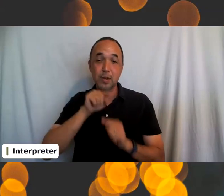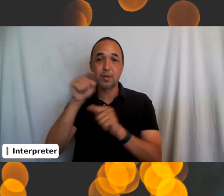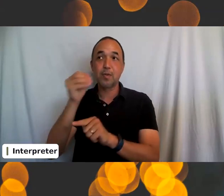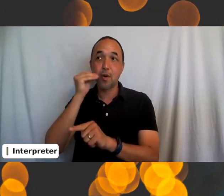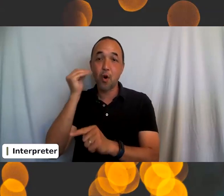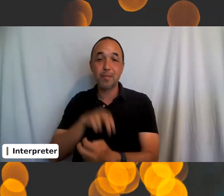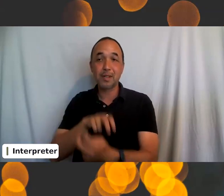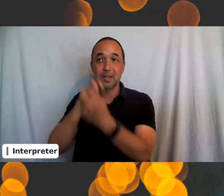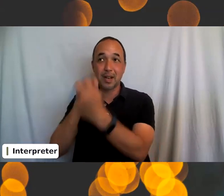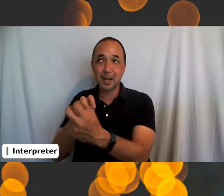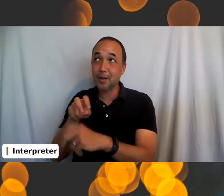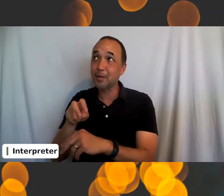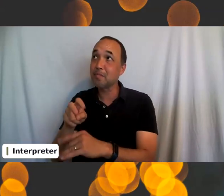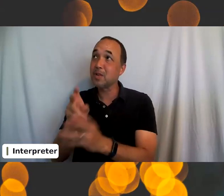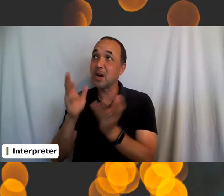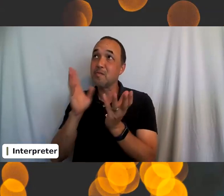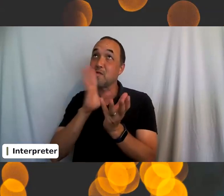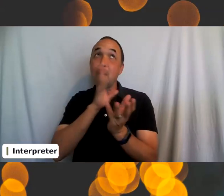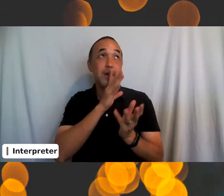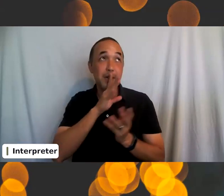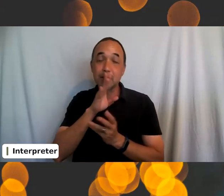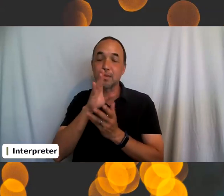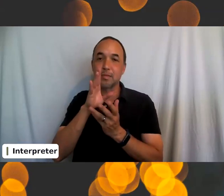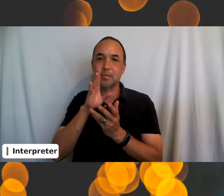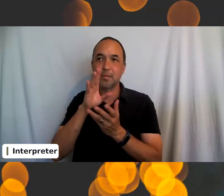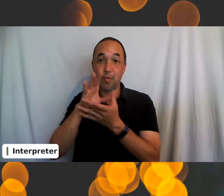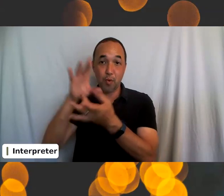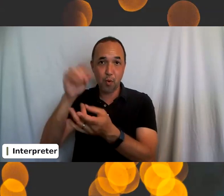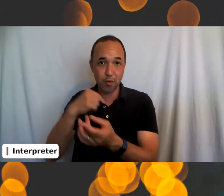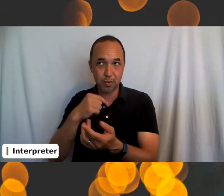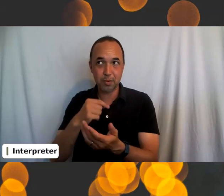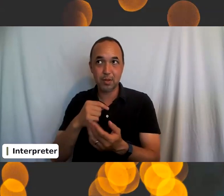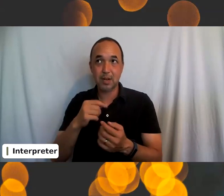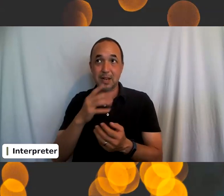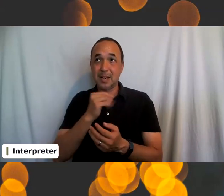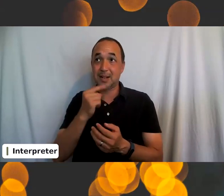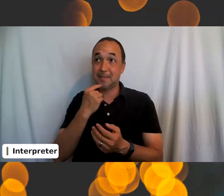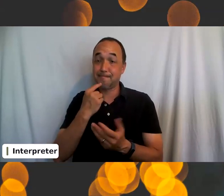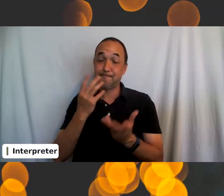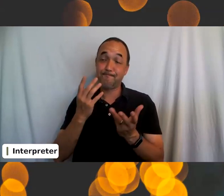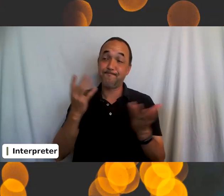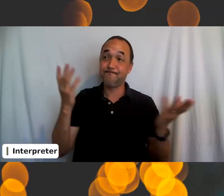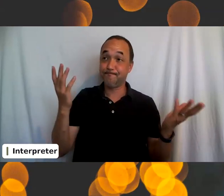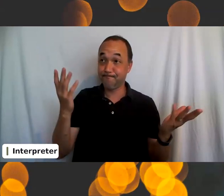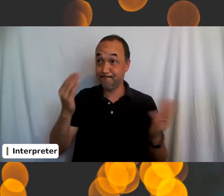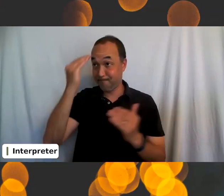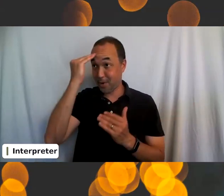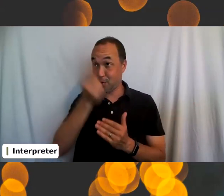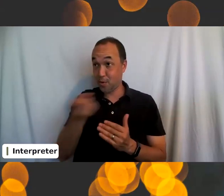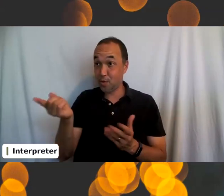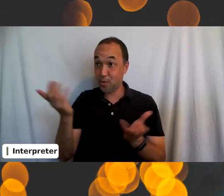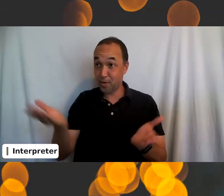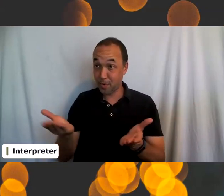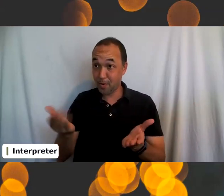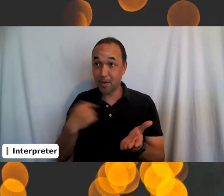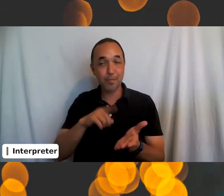who I very much thought was a child, like I said. And I just had a conversation. I just said, hey, listen, I know you're here. I'm